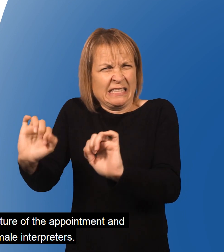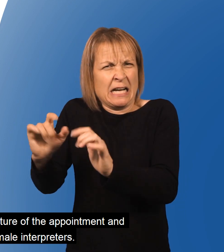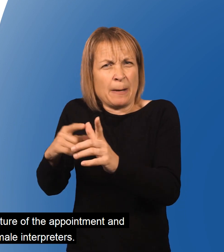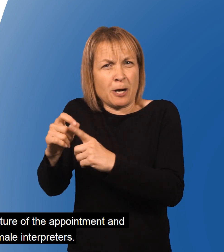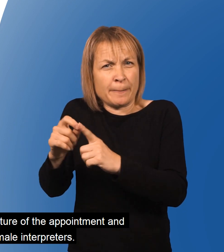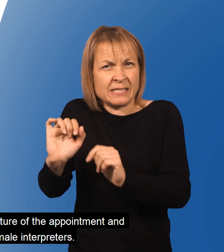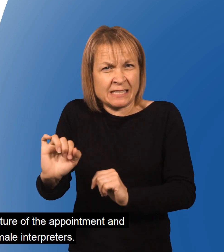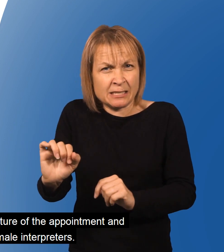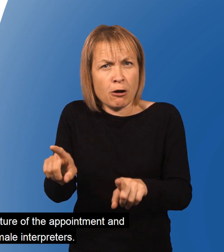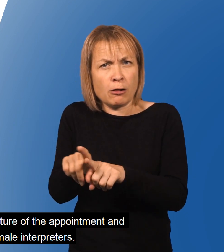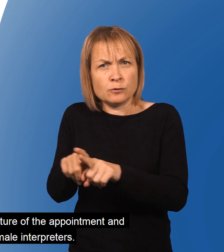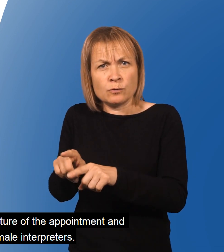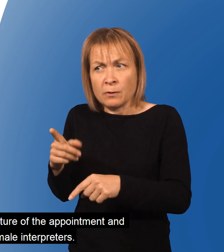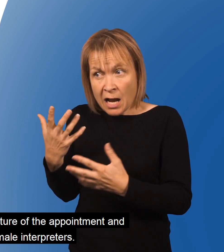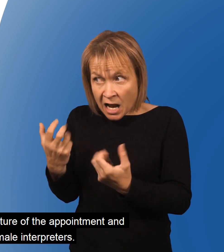or female interpreters.